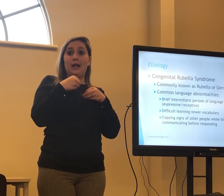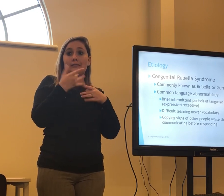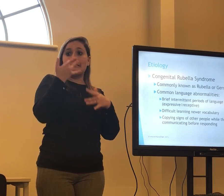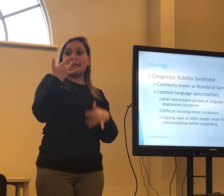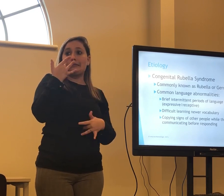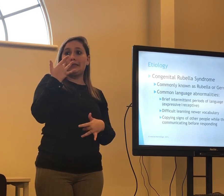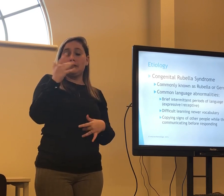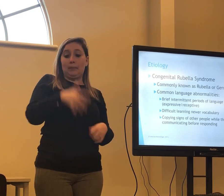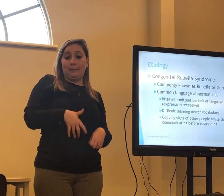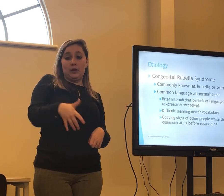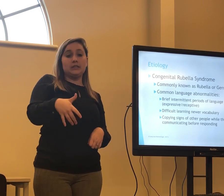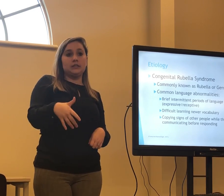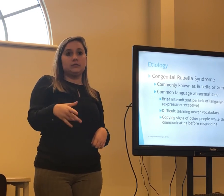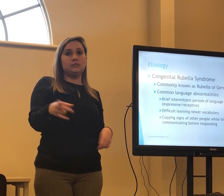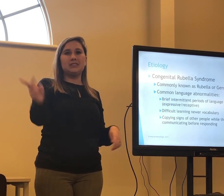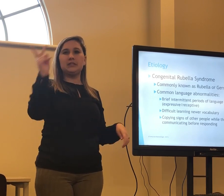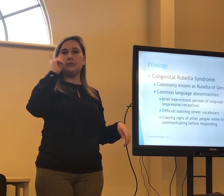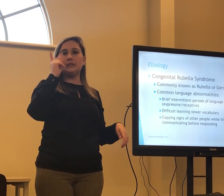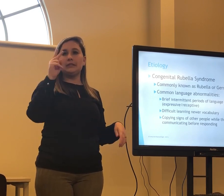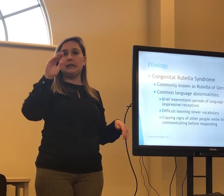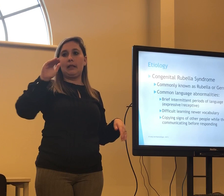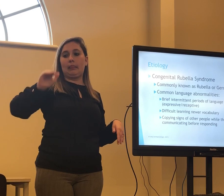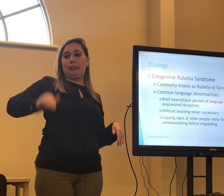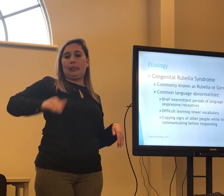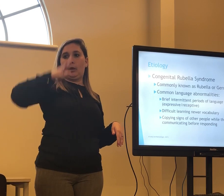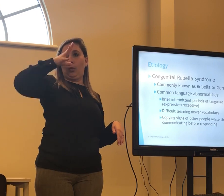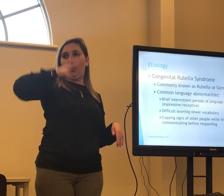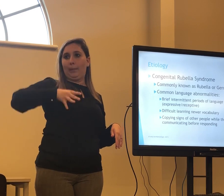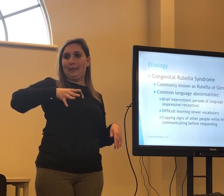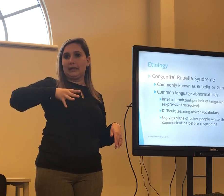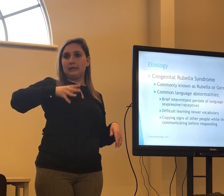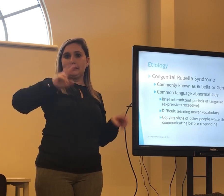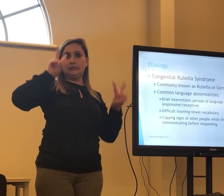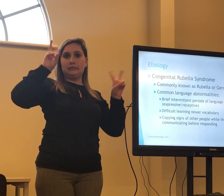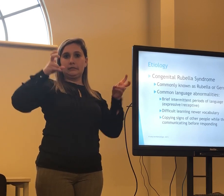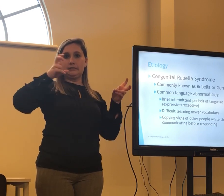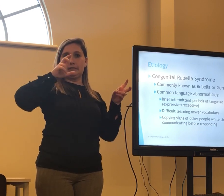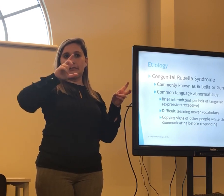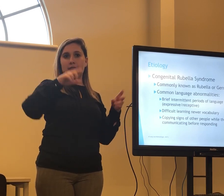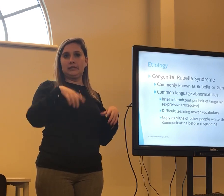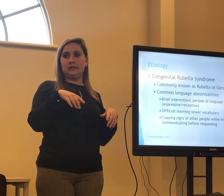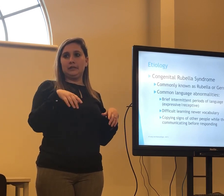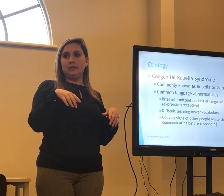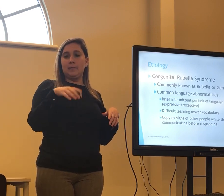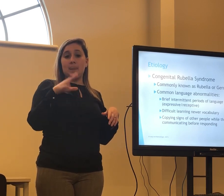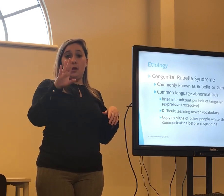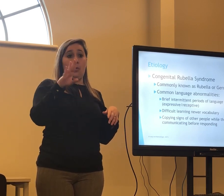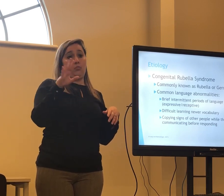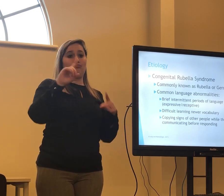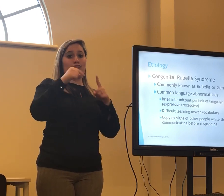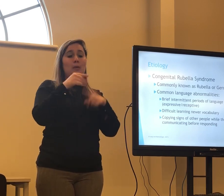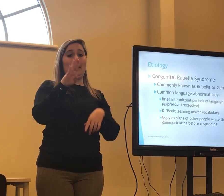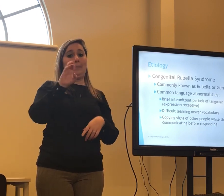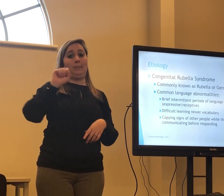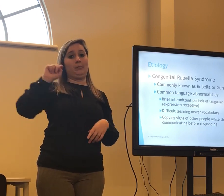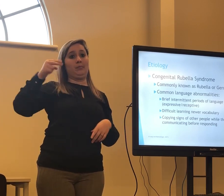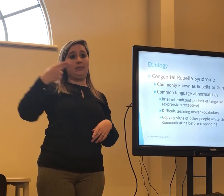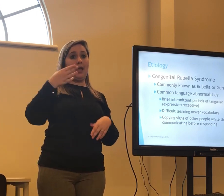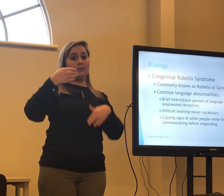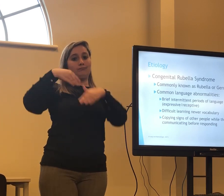myself again. Has anyone seen the movie Little Women? Y'all know the movie Little Women? And when the character Beth goes to the house in the woods, and it's the